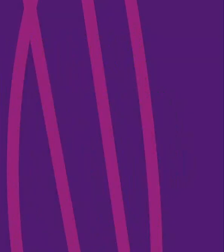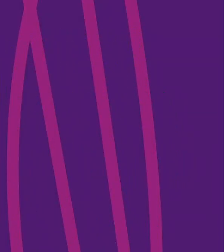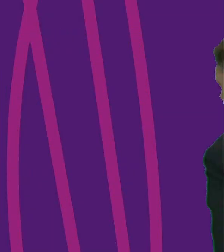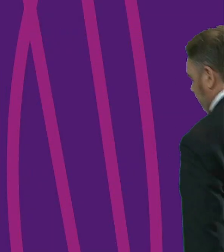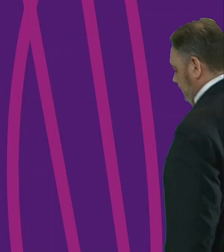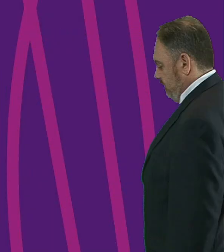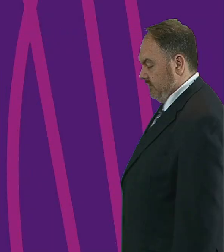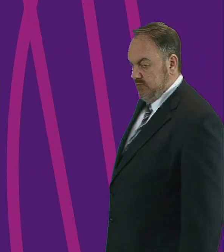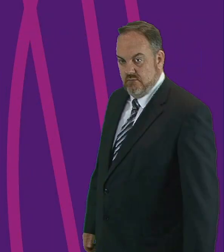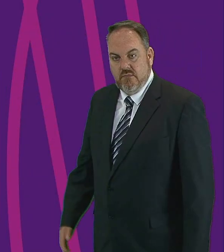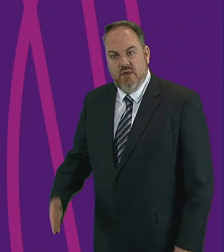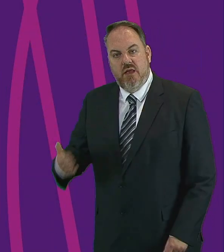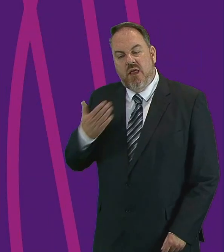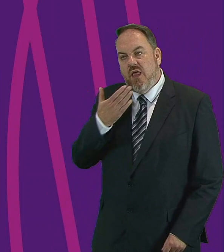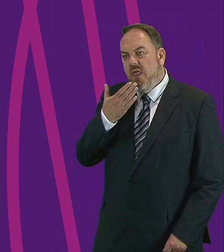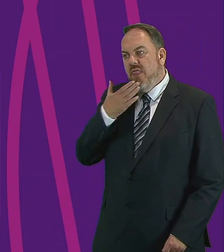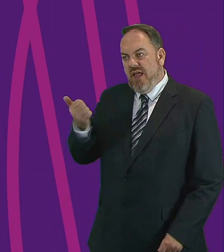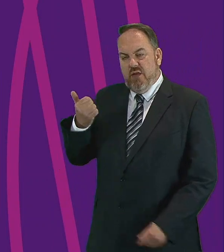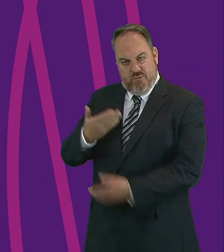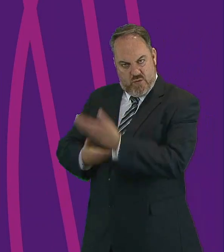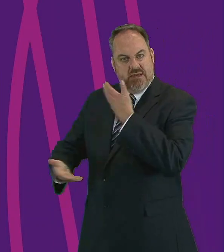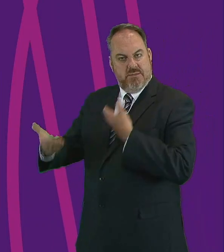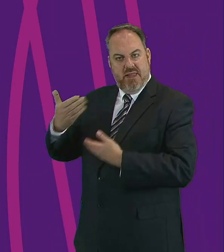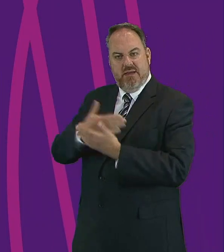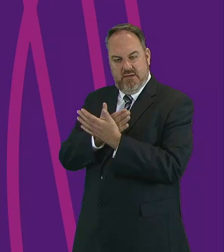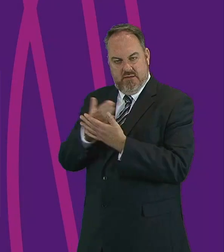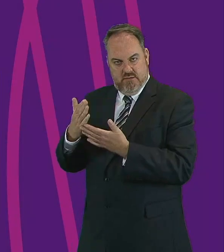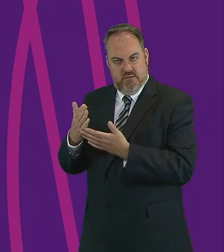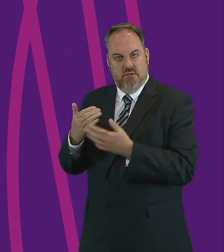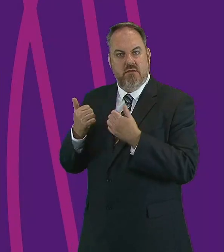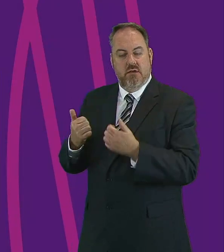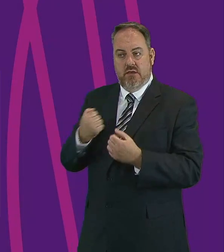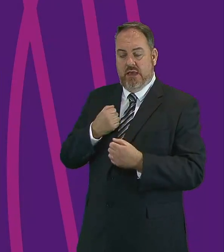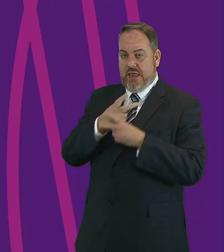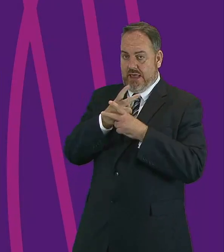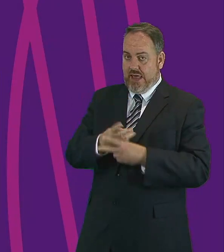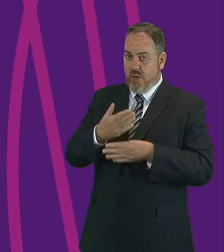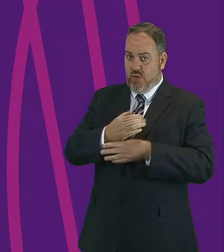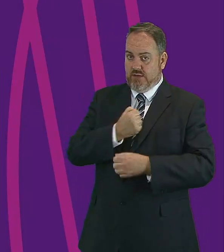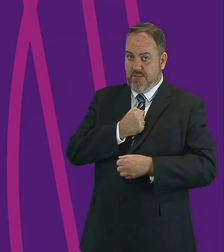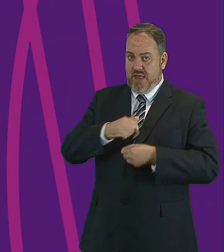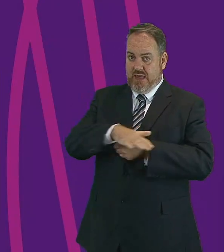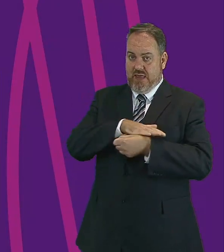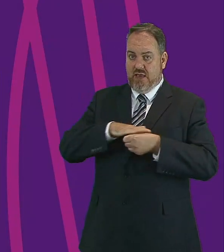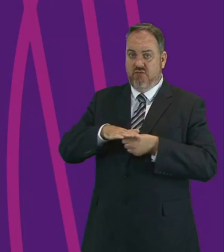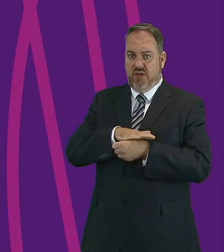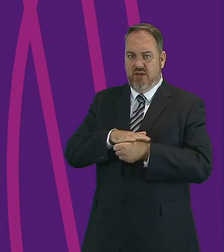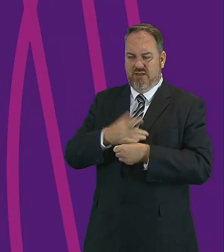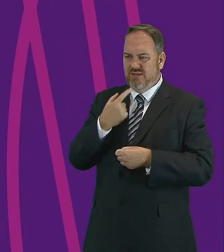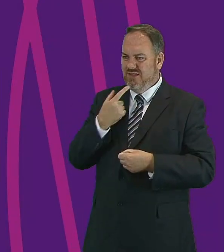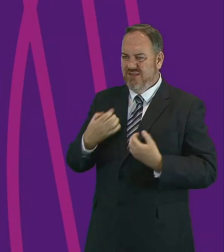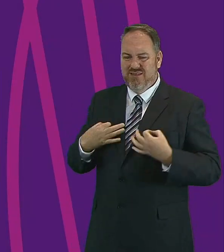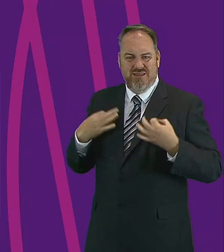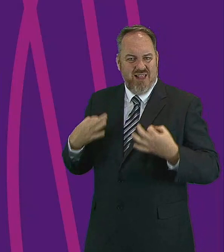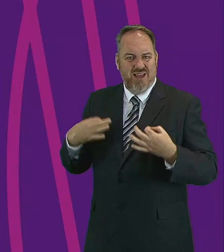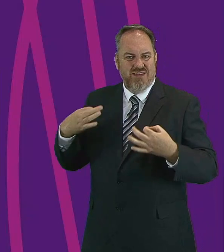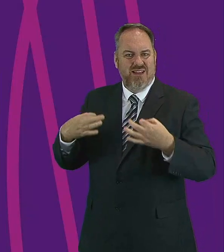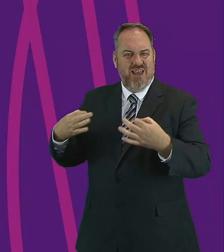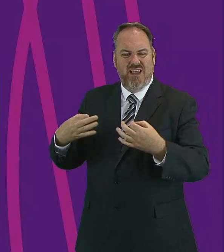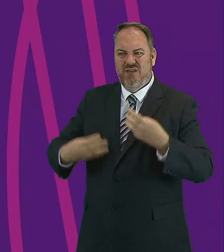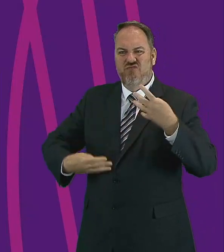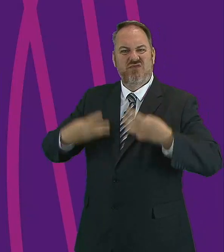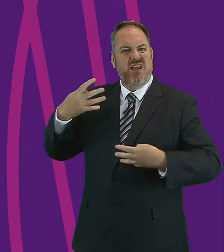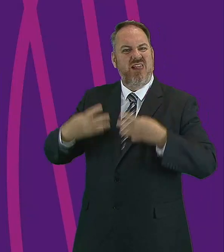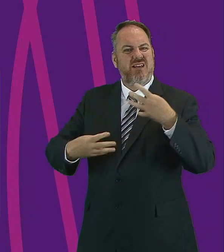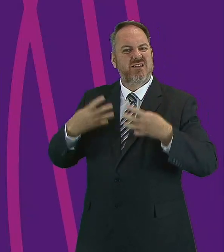her response? Care workers in my constituency and across Scotland are reporting delays in receiving the results from COVID-19